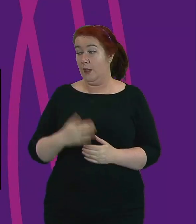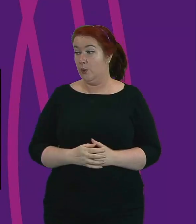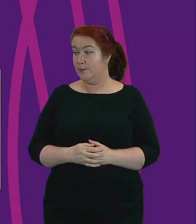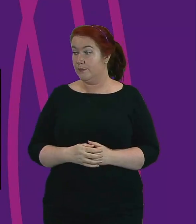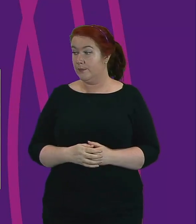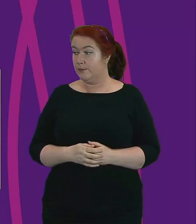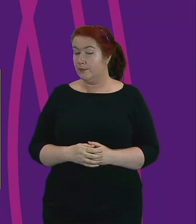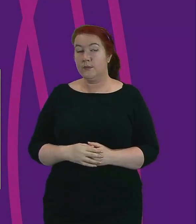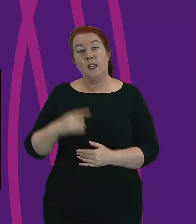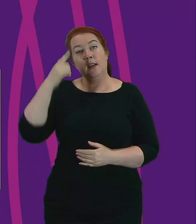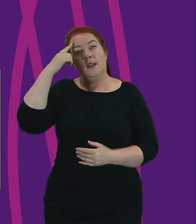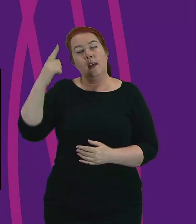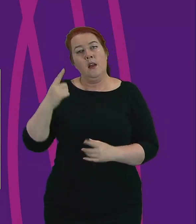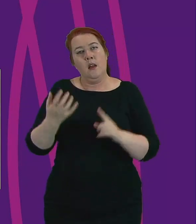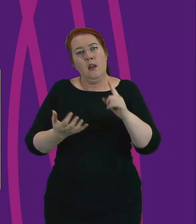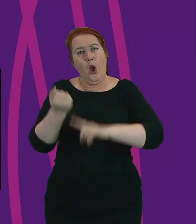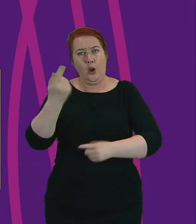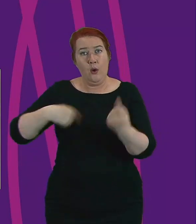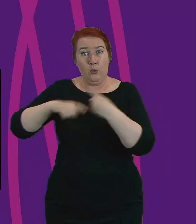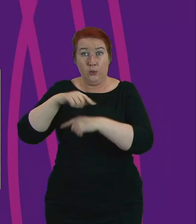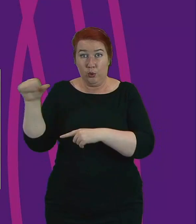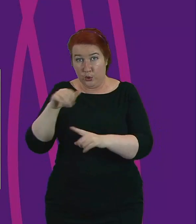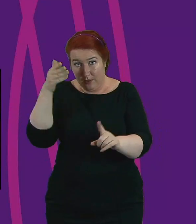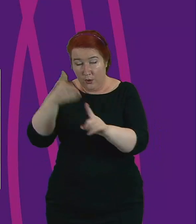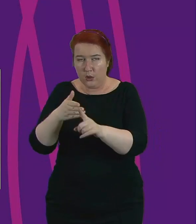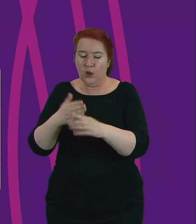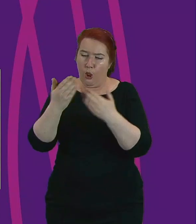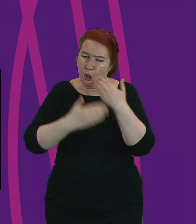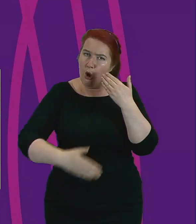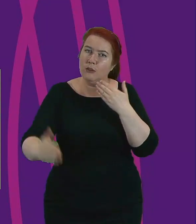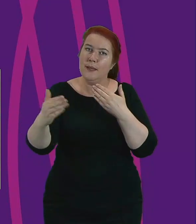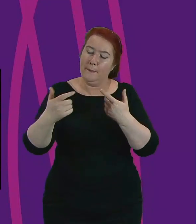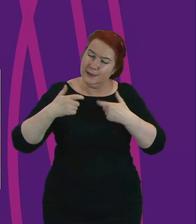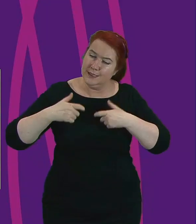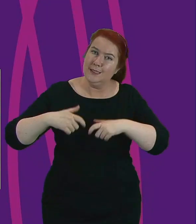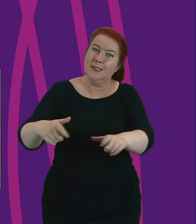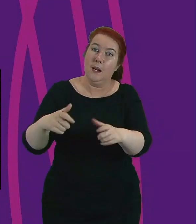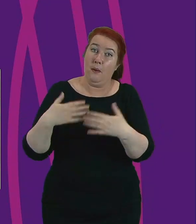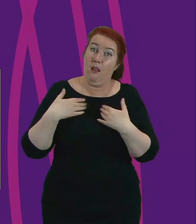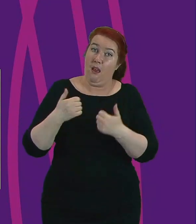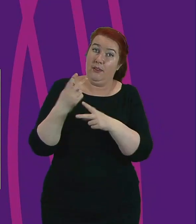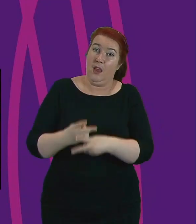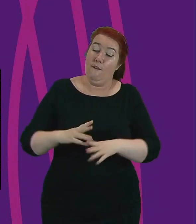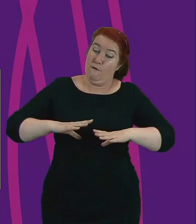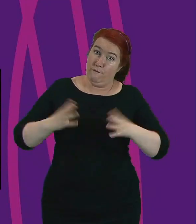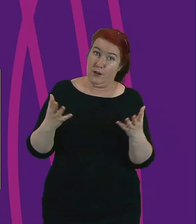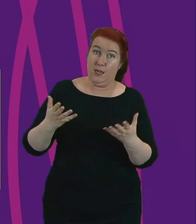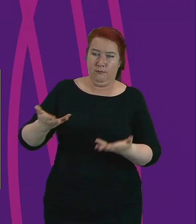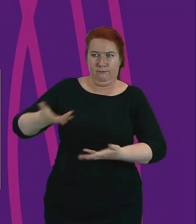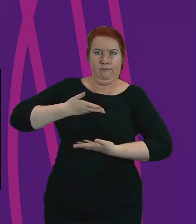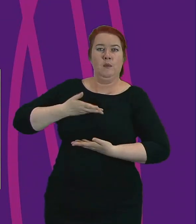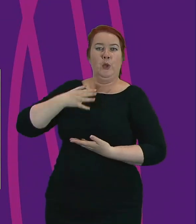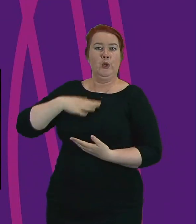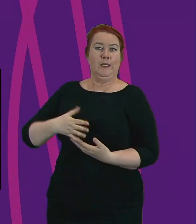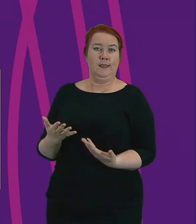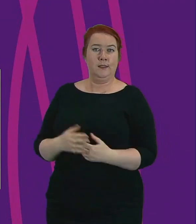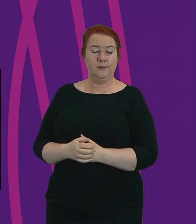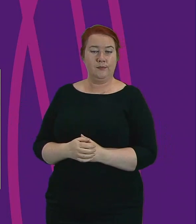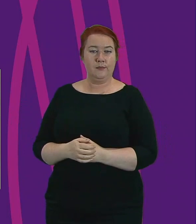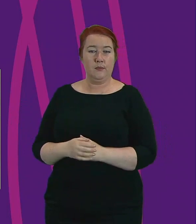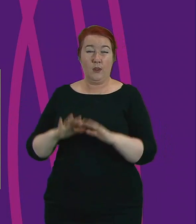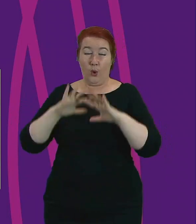is delivering long-term, sustainable, quality health care free at the point of need. And to do that, we need a world-class environment